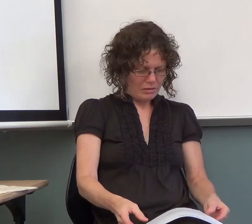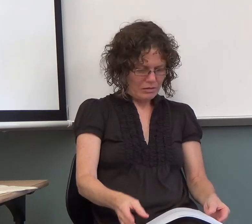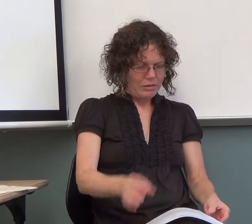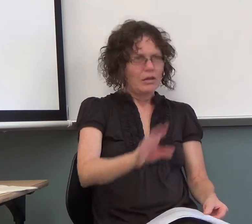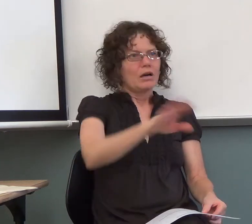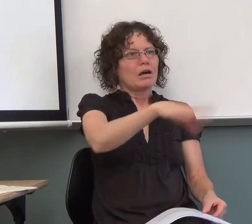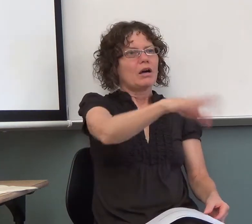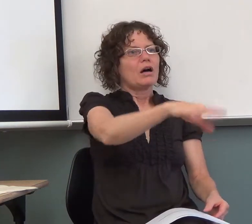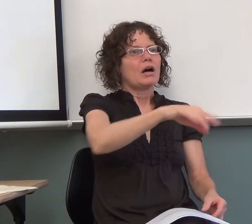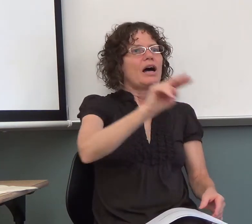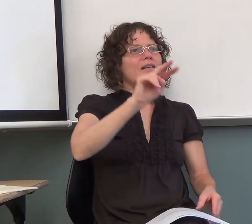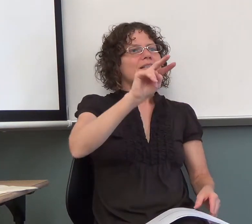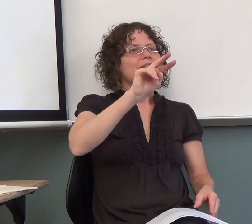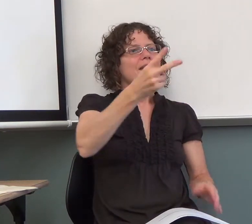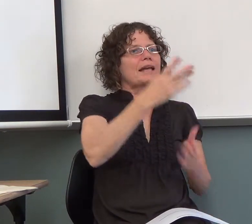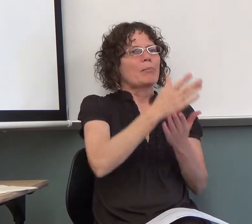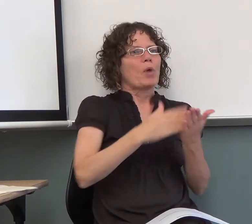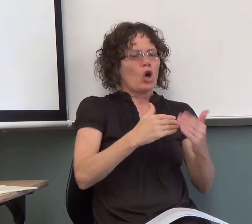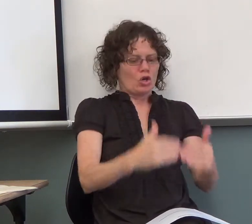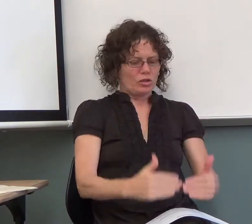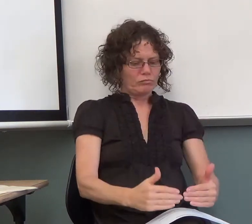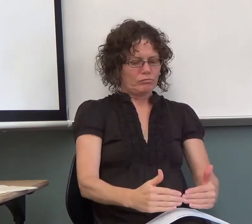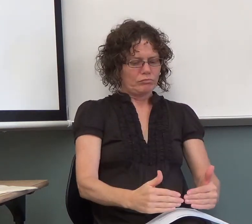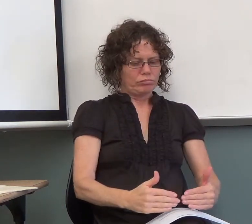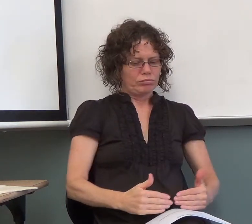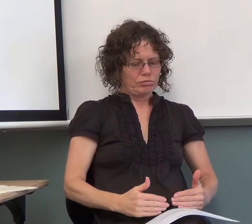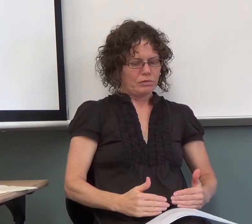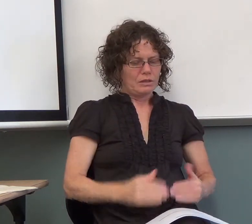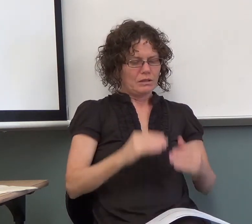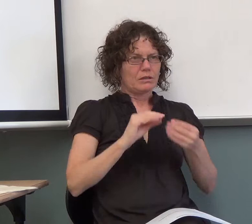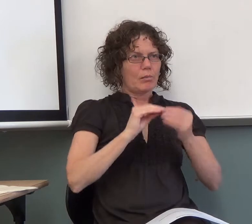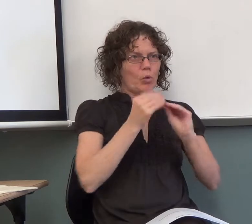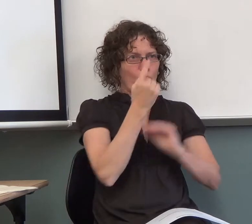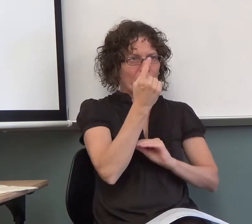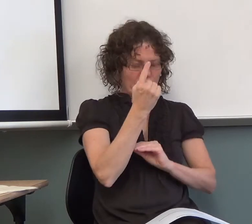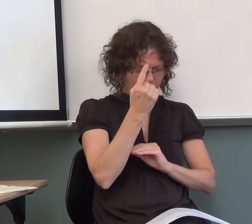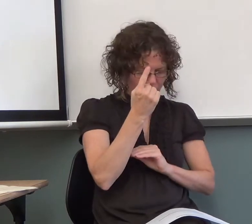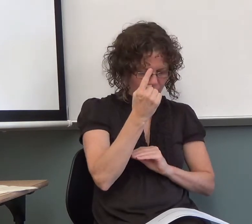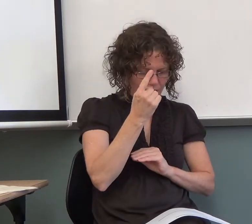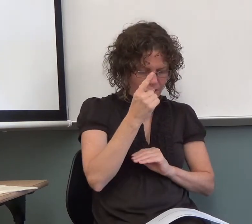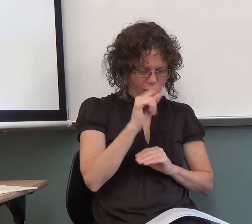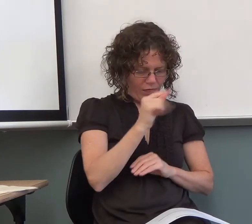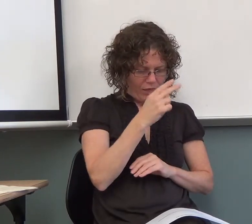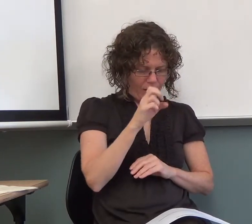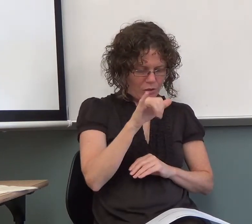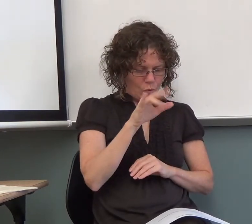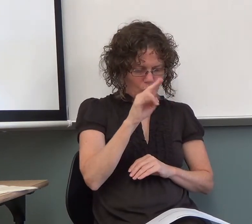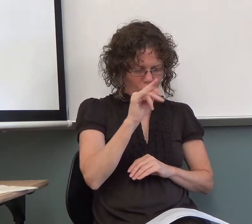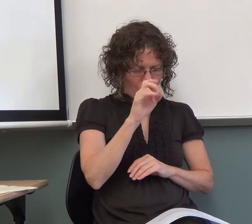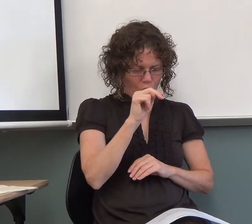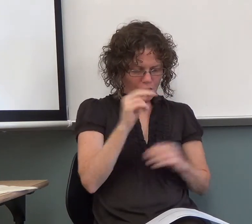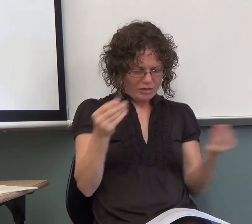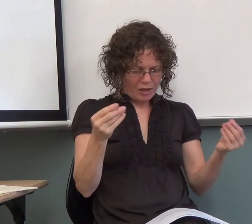please? Thank you, Ginger. The Yukon Territory is located